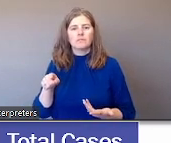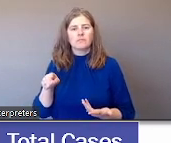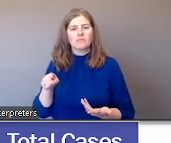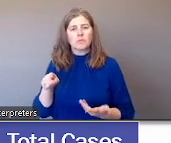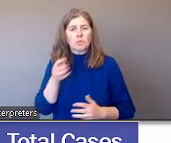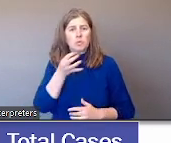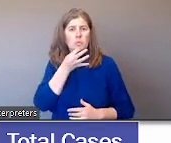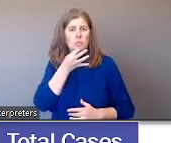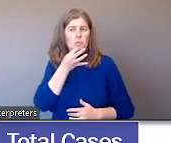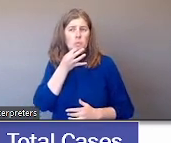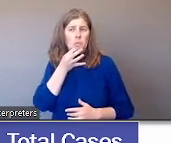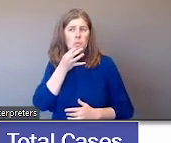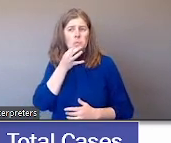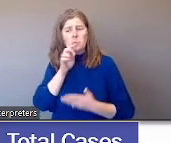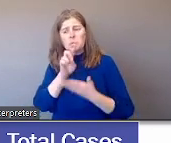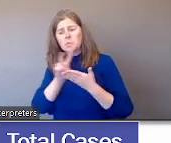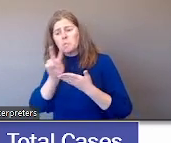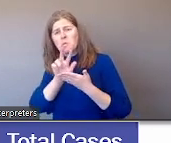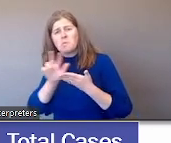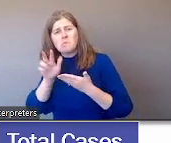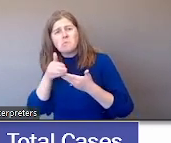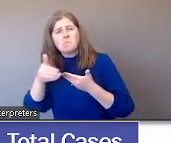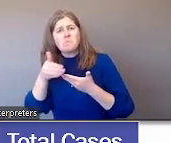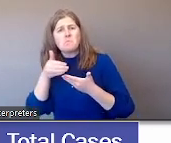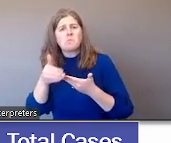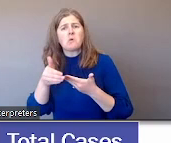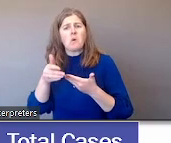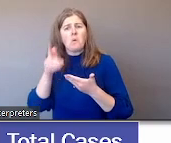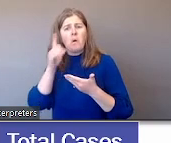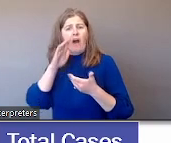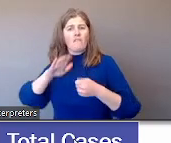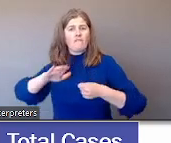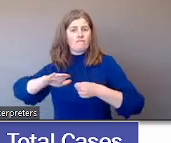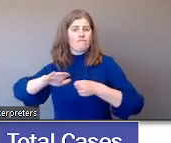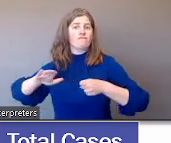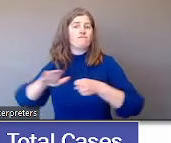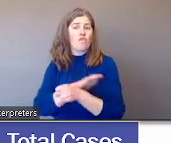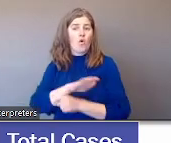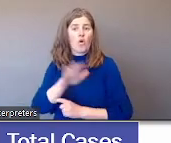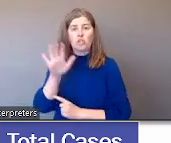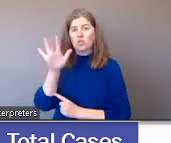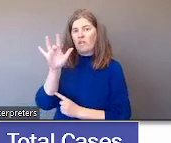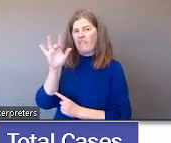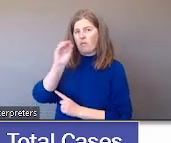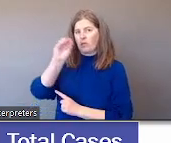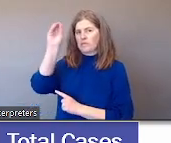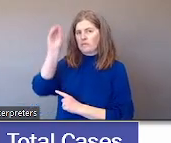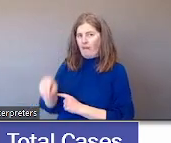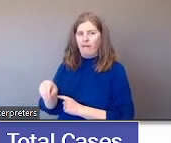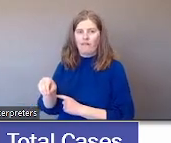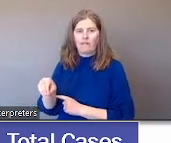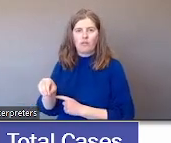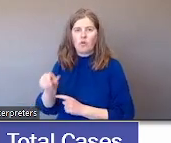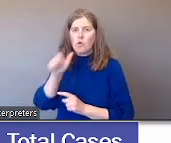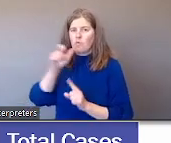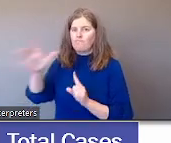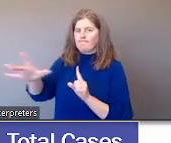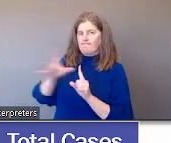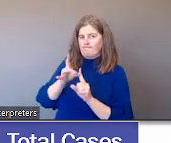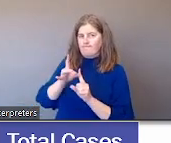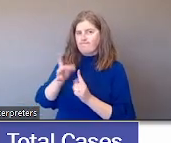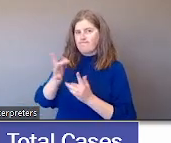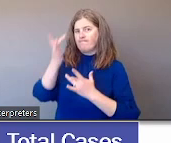soon, probably in another couple weeks, on having a full 25%, 1 in 4 New Mexicans being infected